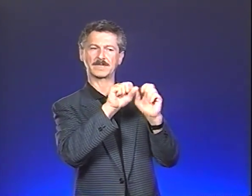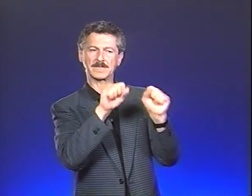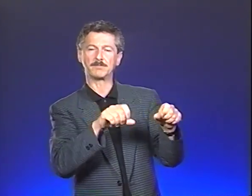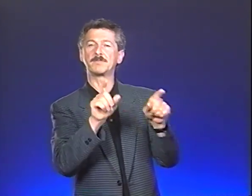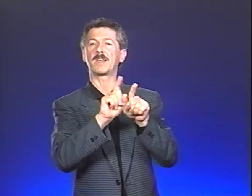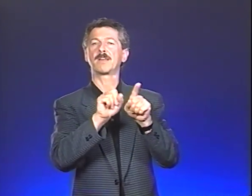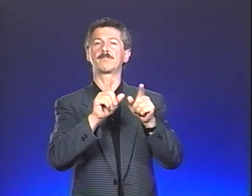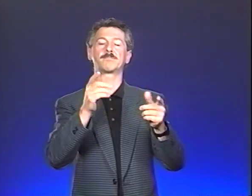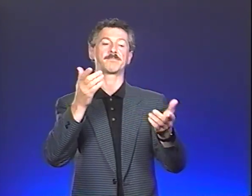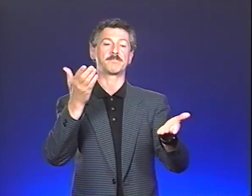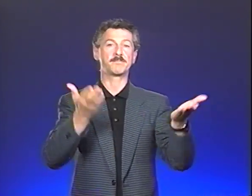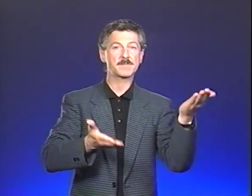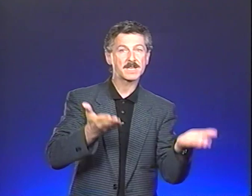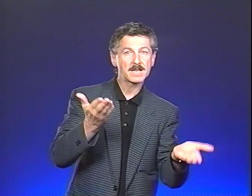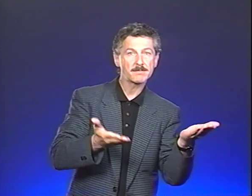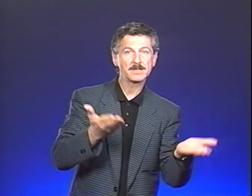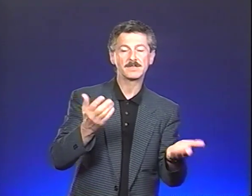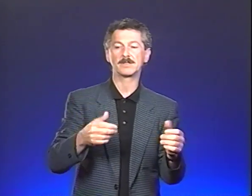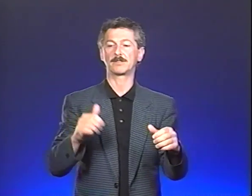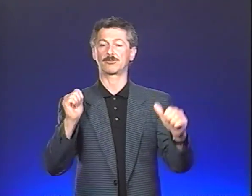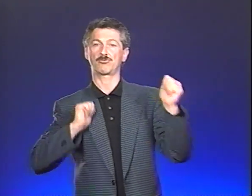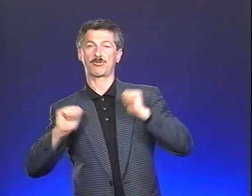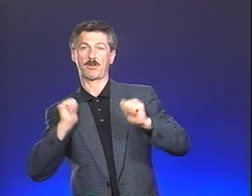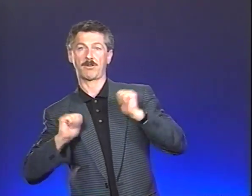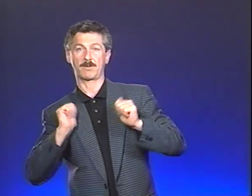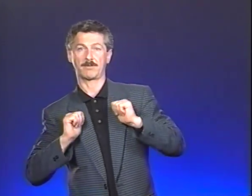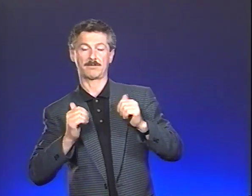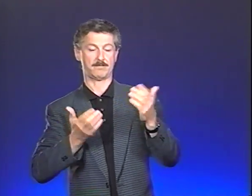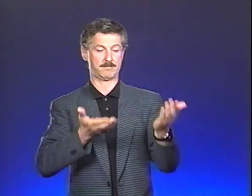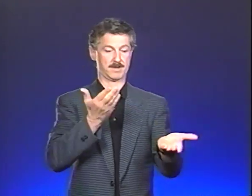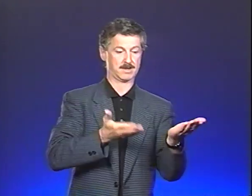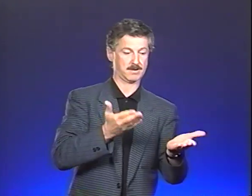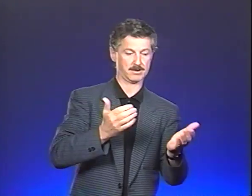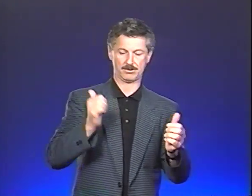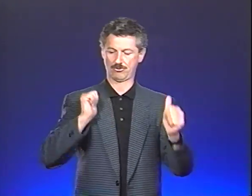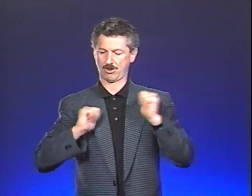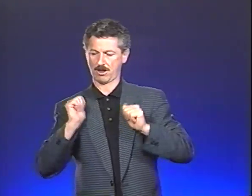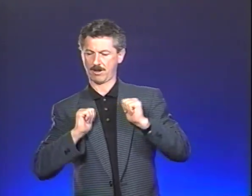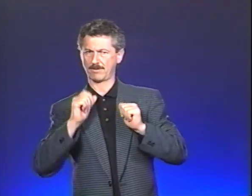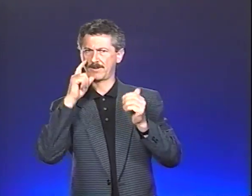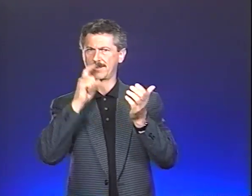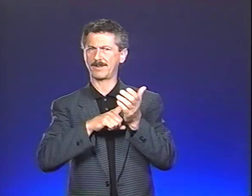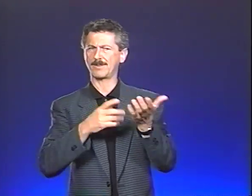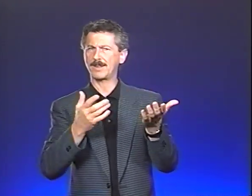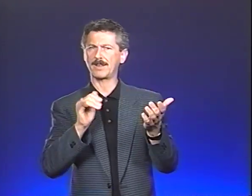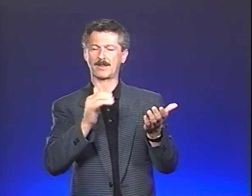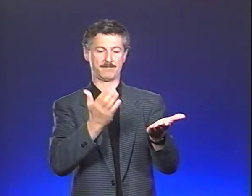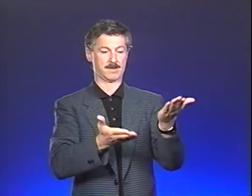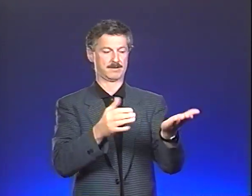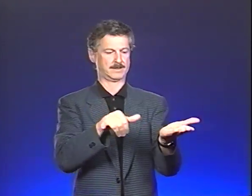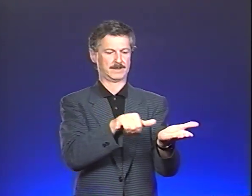systematically. In the signs maybe and drama, we can see examples of this.